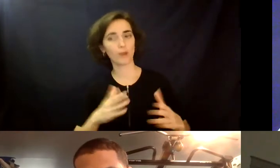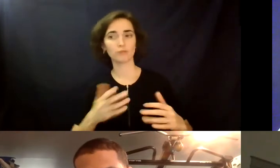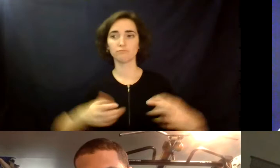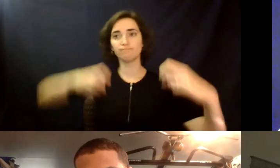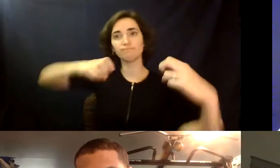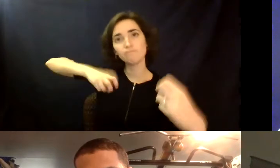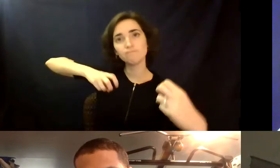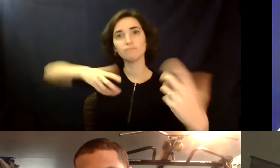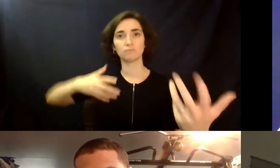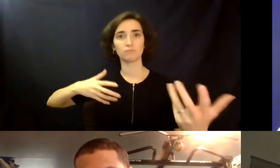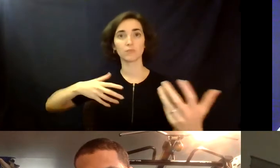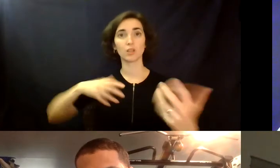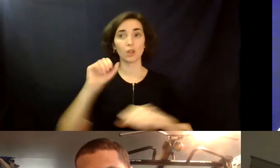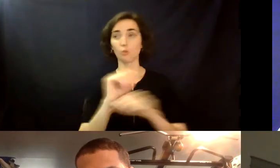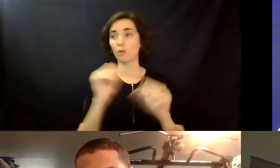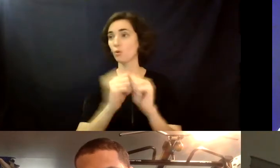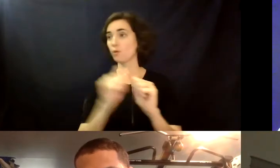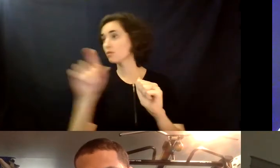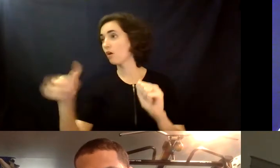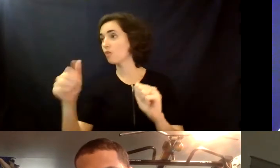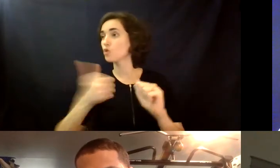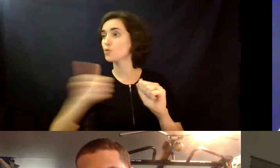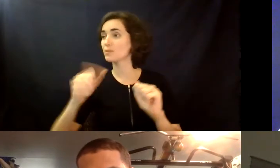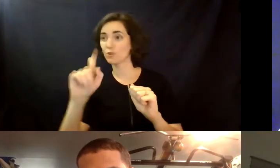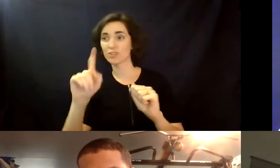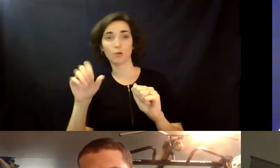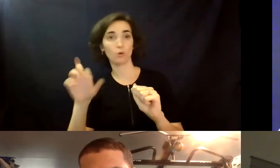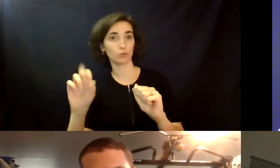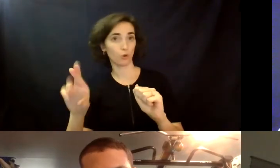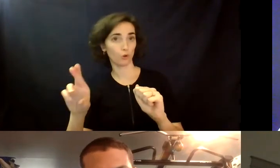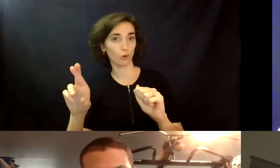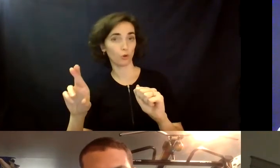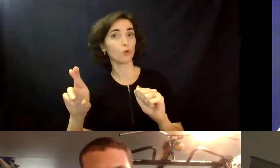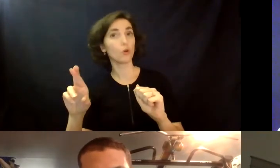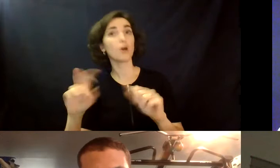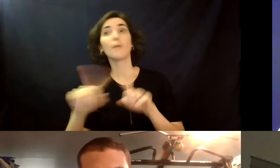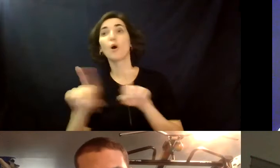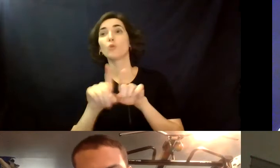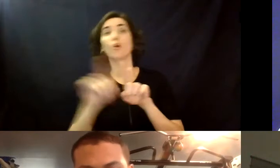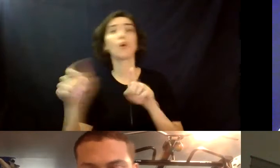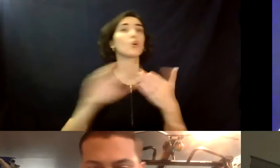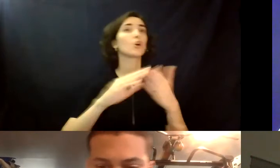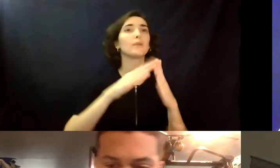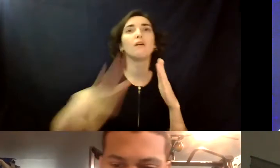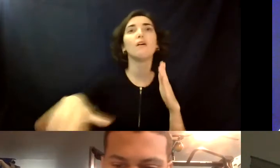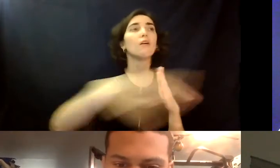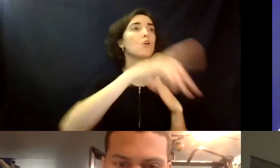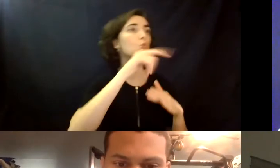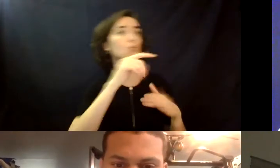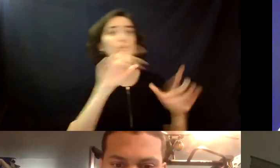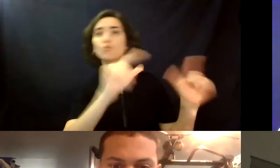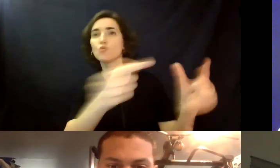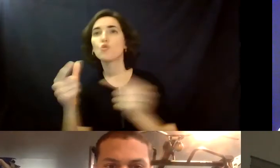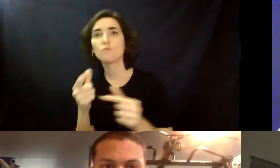with not only your other transportation stakeholders who are at the table, but ideally other community stakeholders, other groups